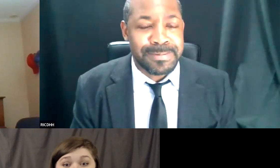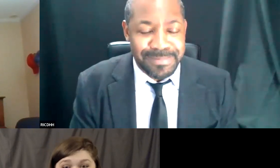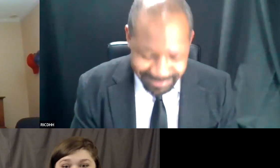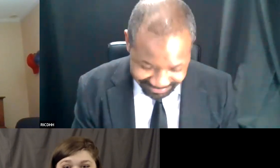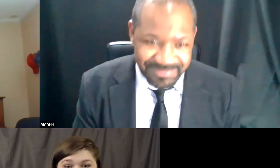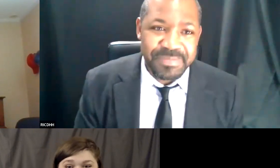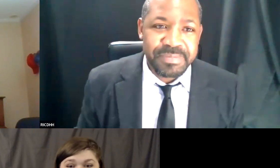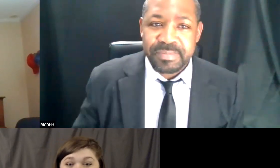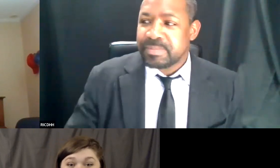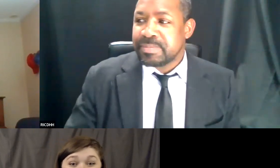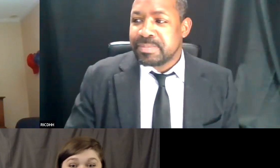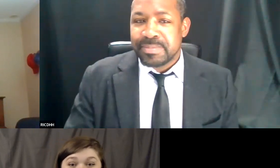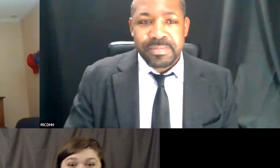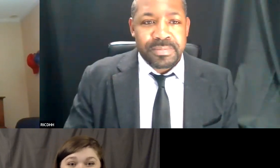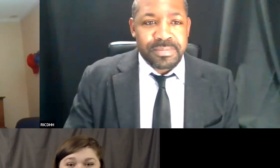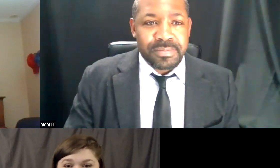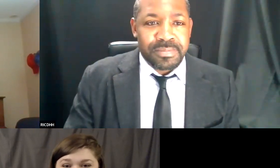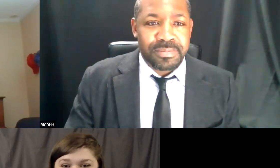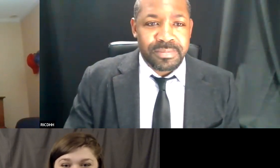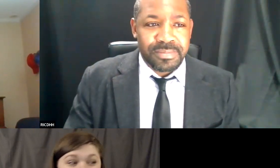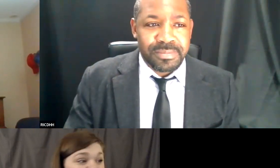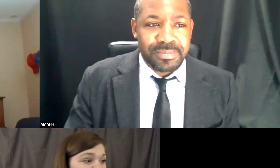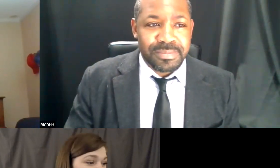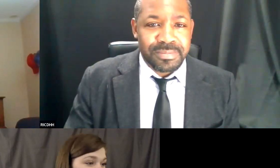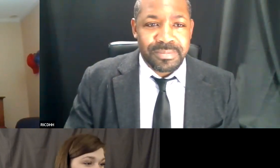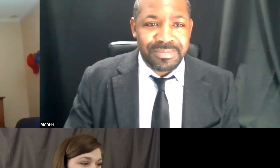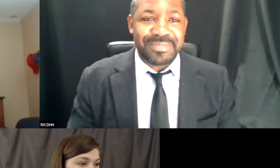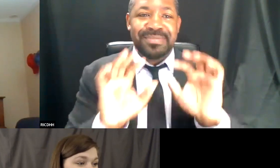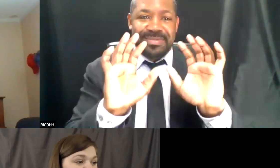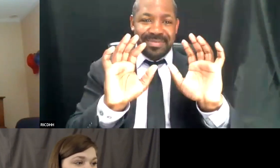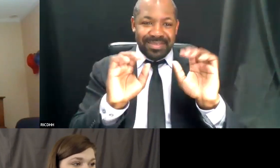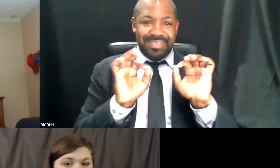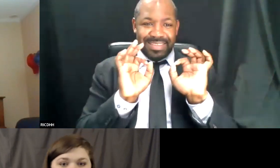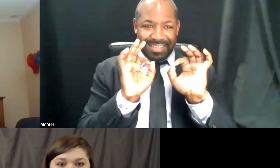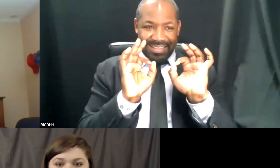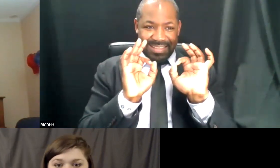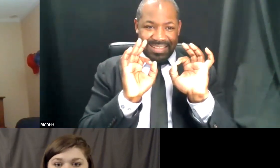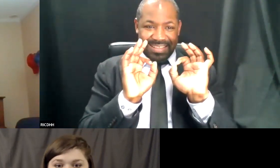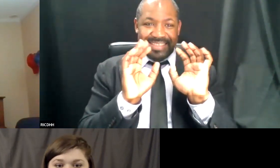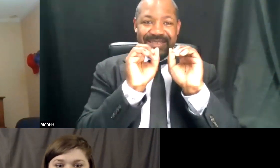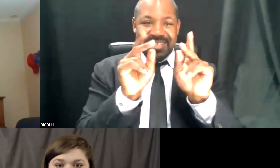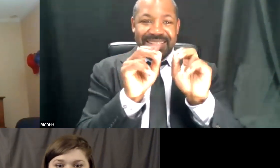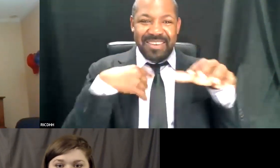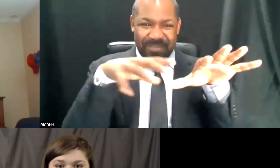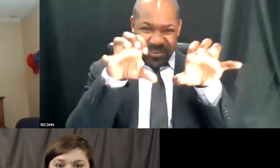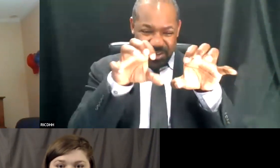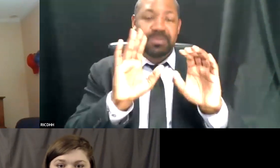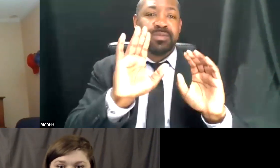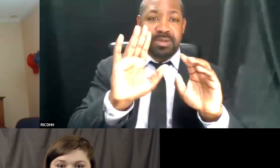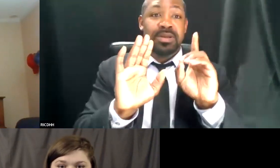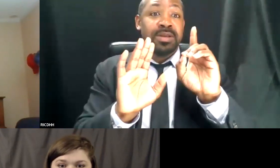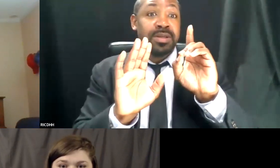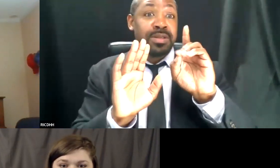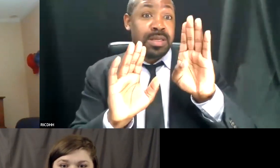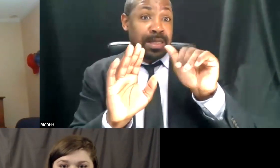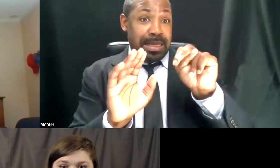on that, and I'm looking forward to it. And this is all related to the SSP program that we're trying to